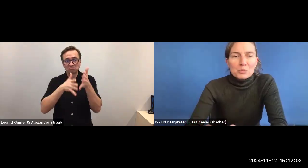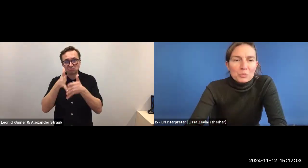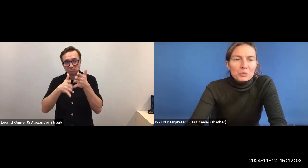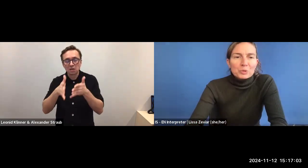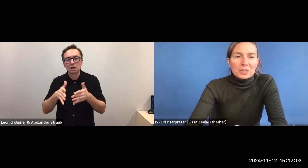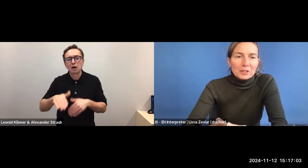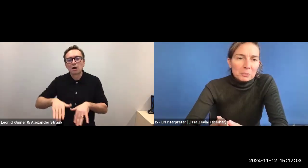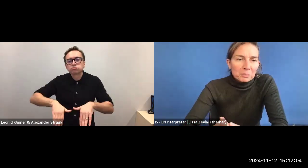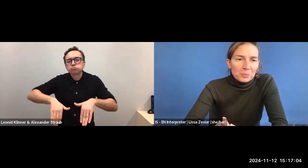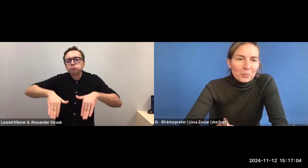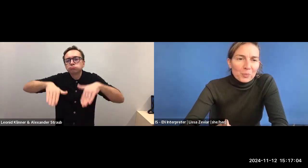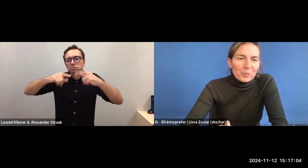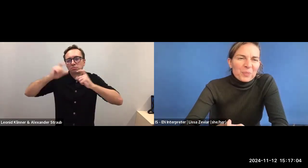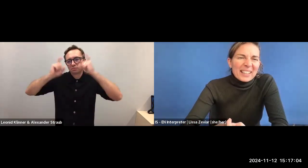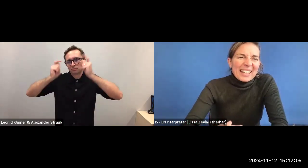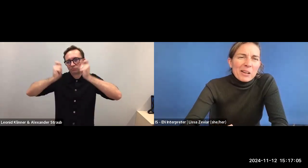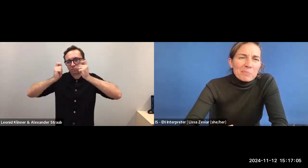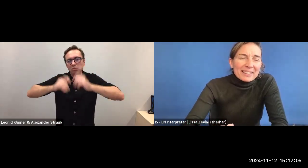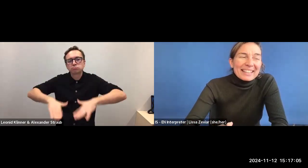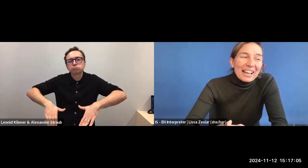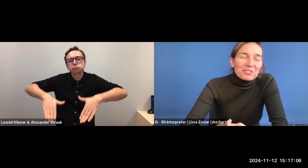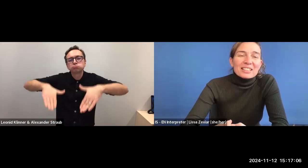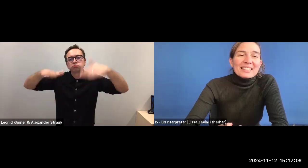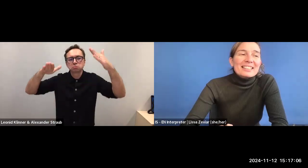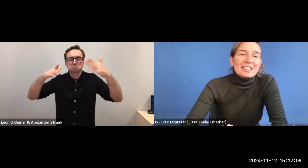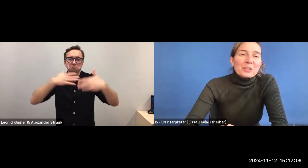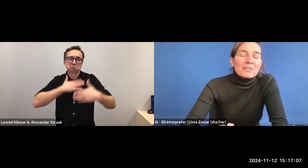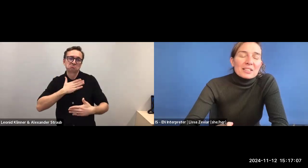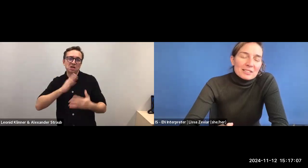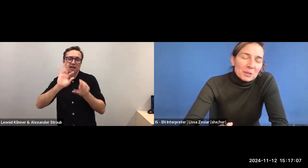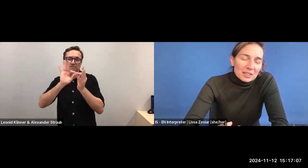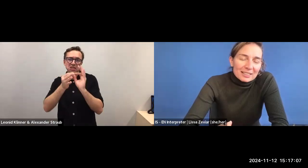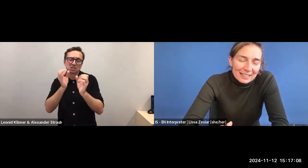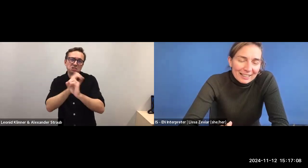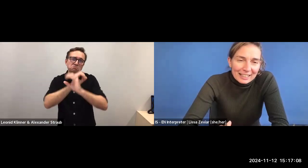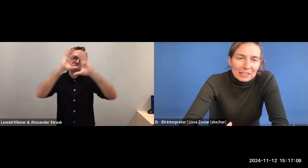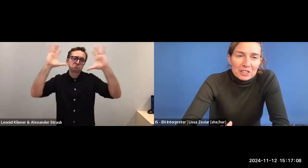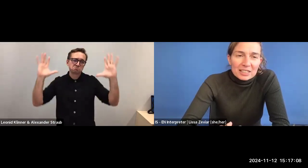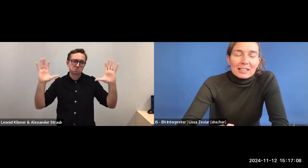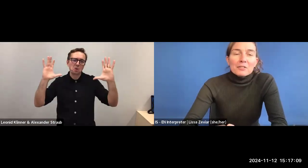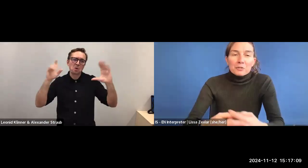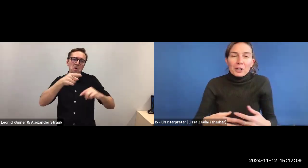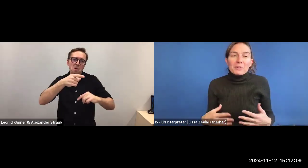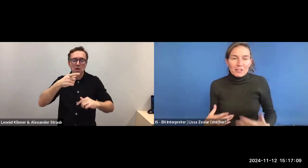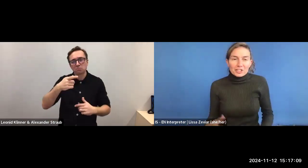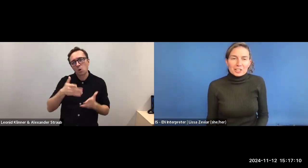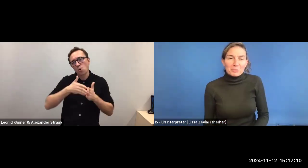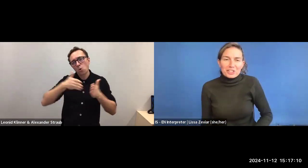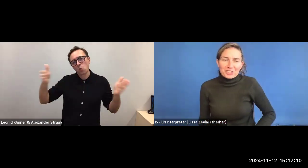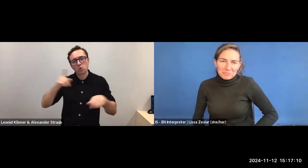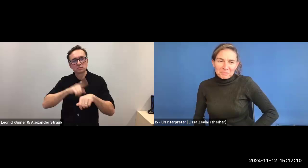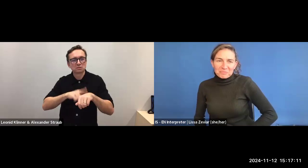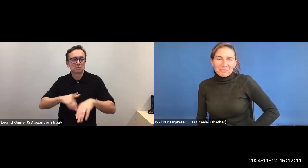they grew together. But that really, you have to take that inferencing from the